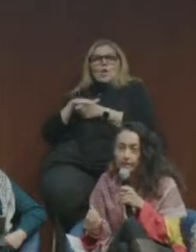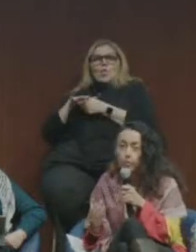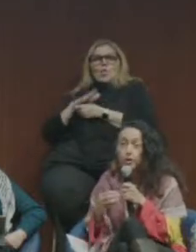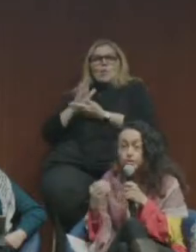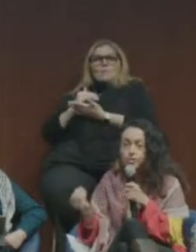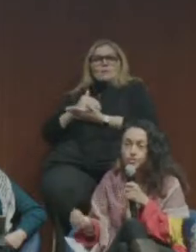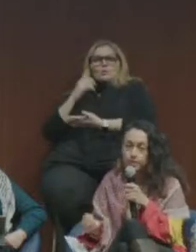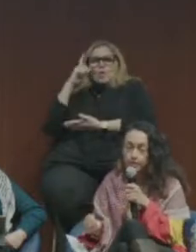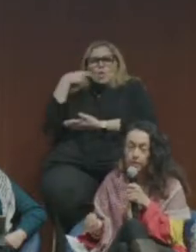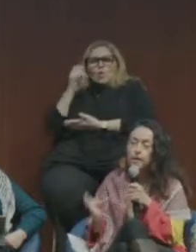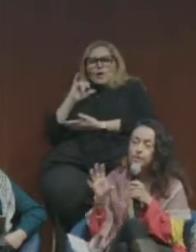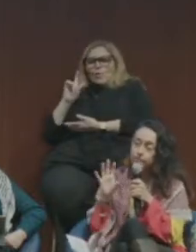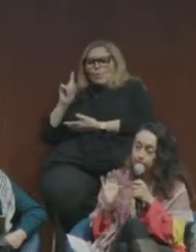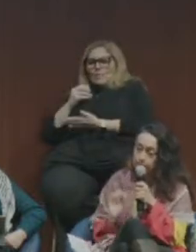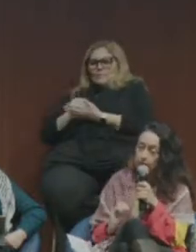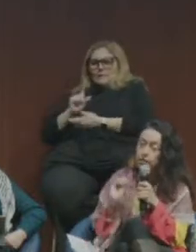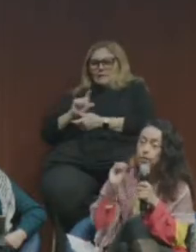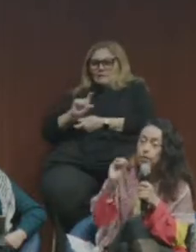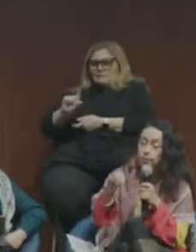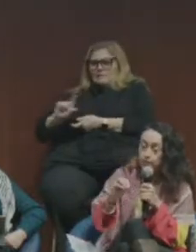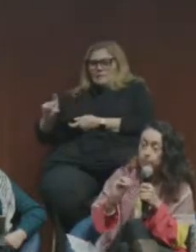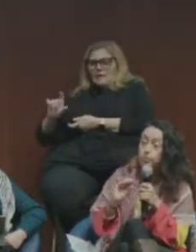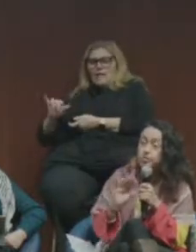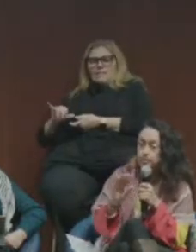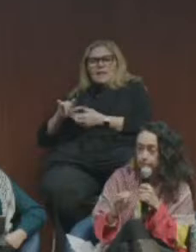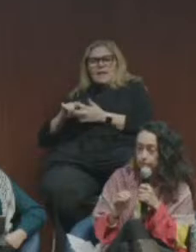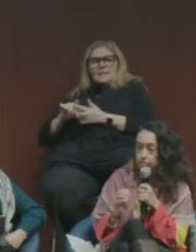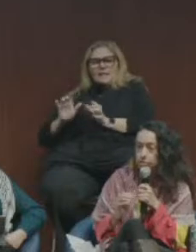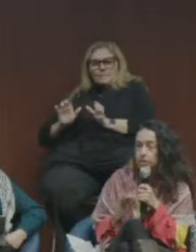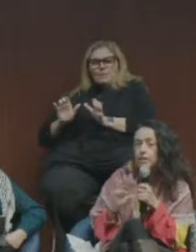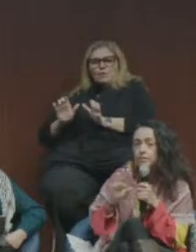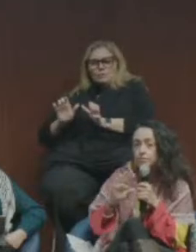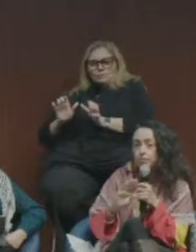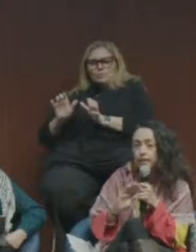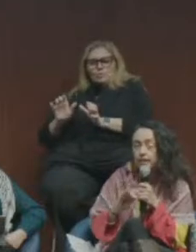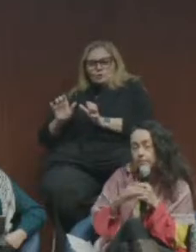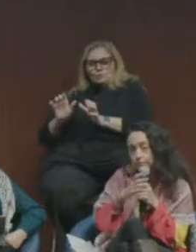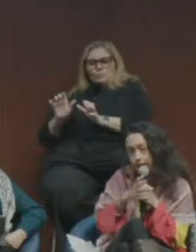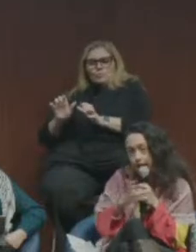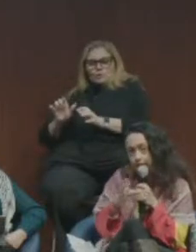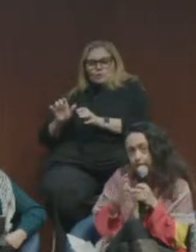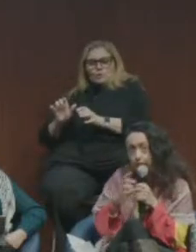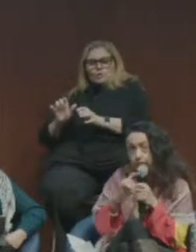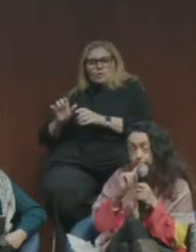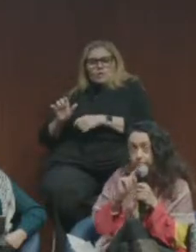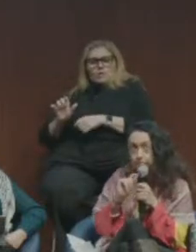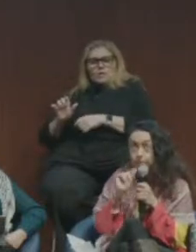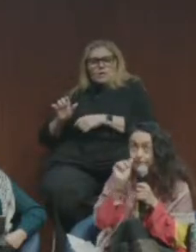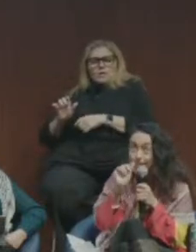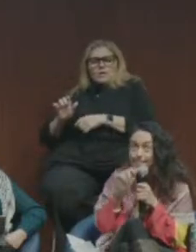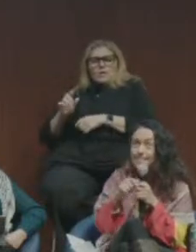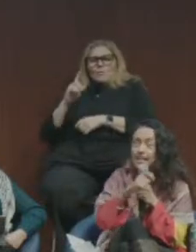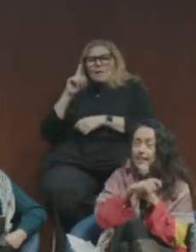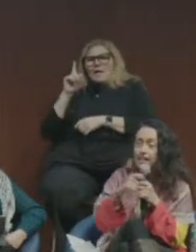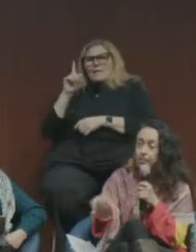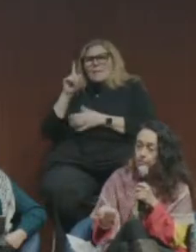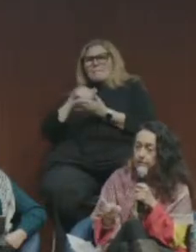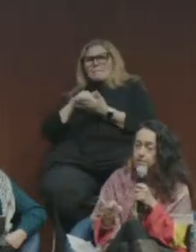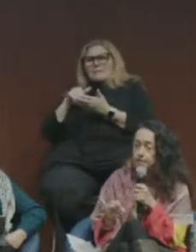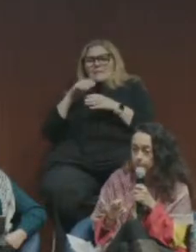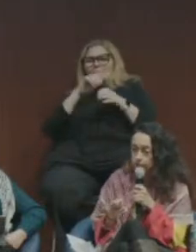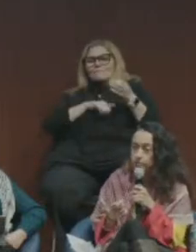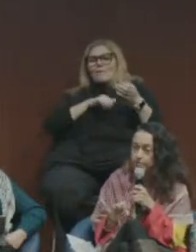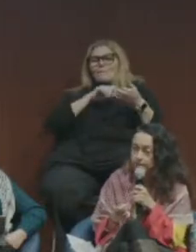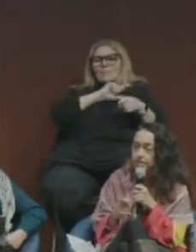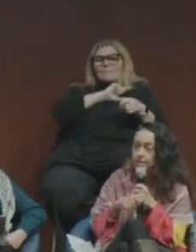like? Where should the money go? And from there go push and push to we got $1 million taken out of